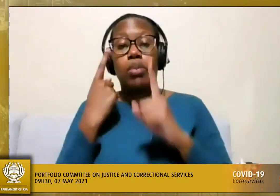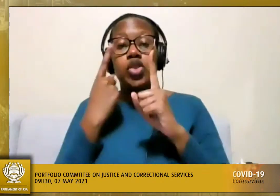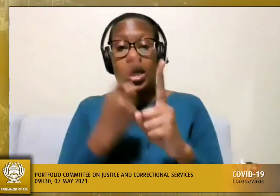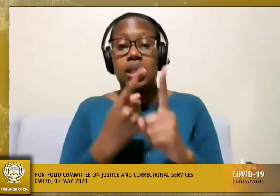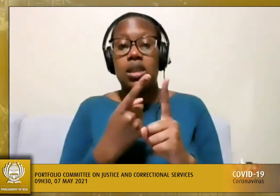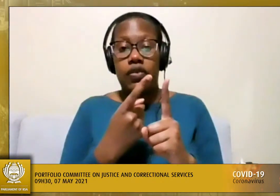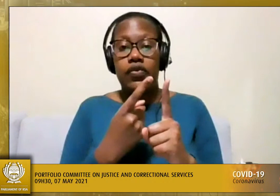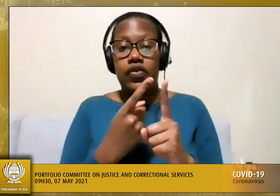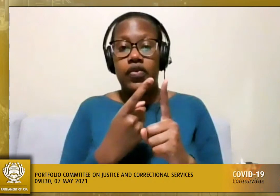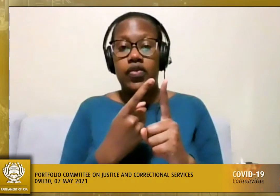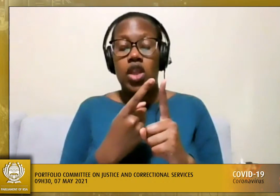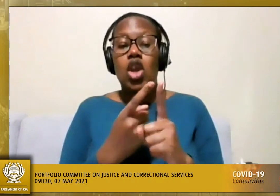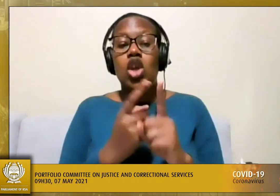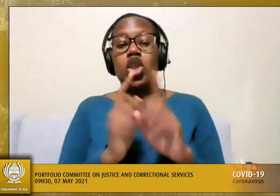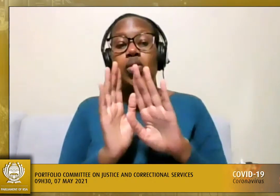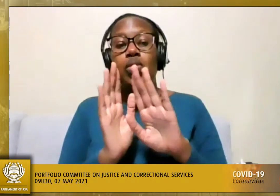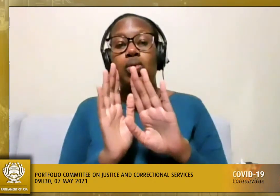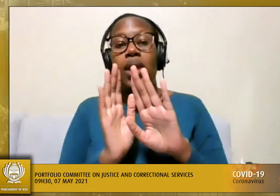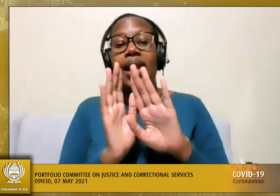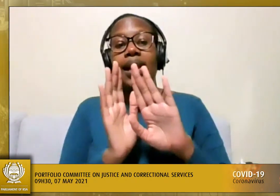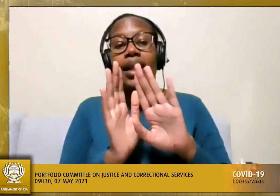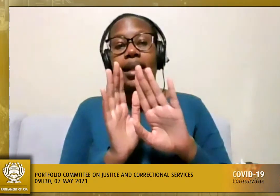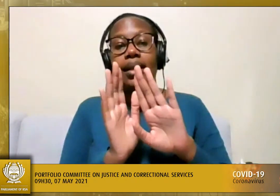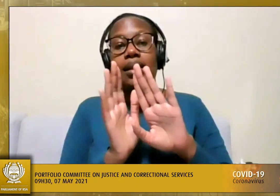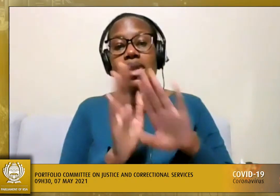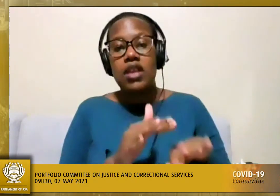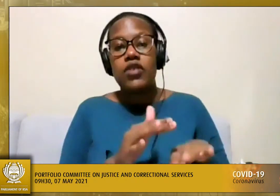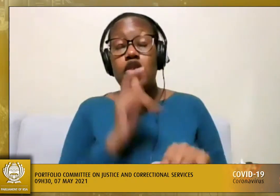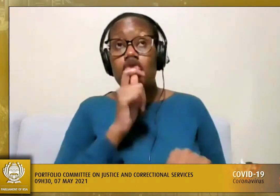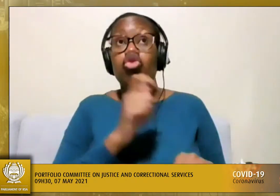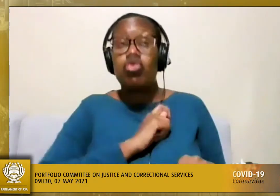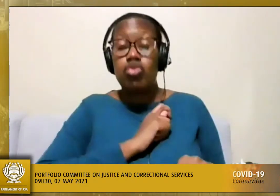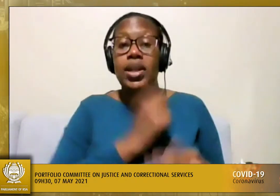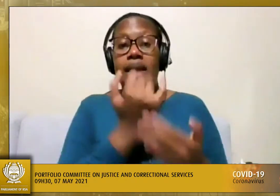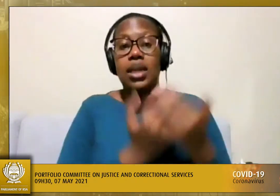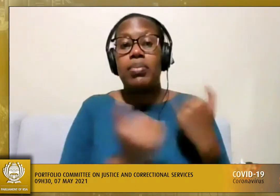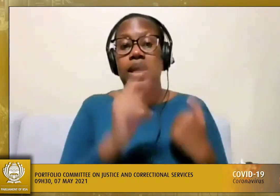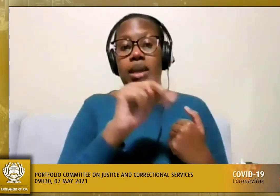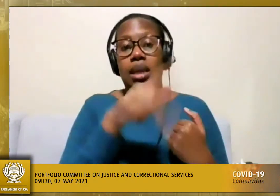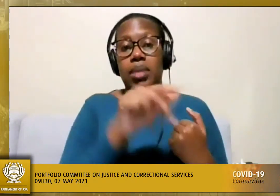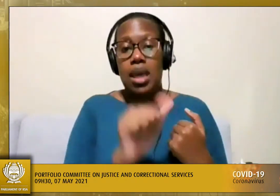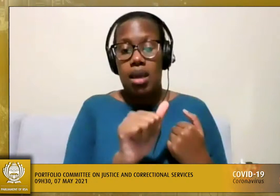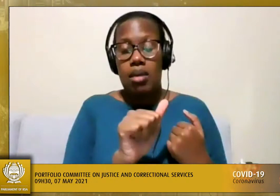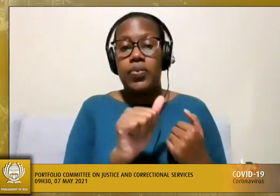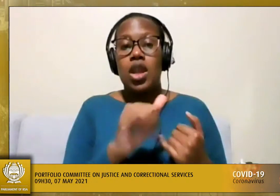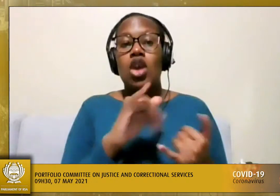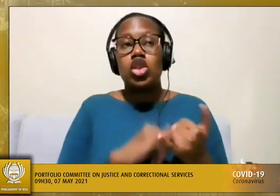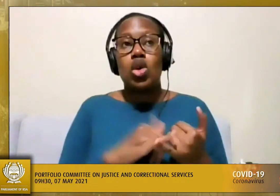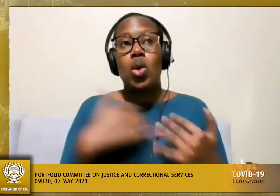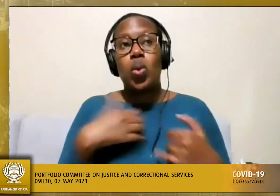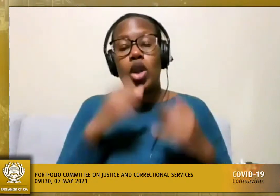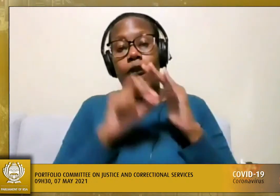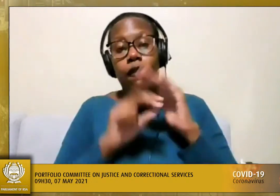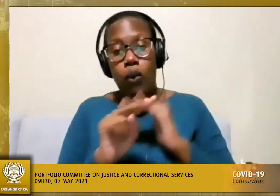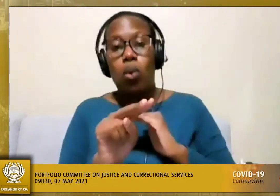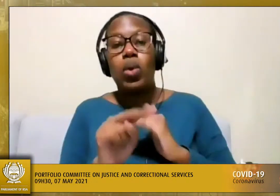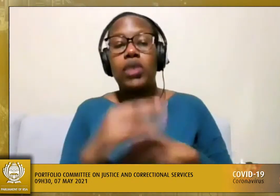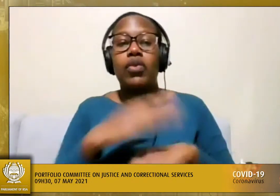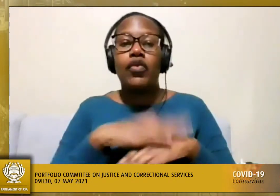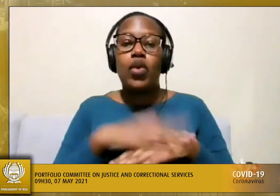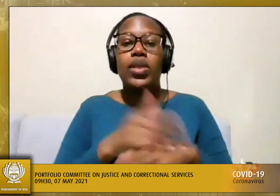of leaving behind a a a truly independent NPA so we look forward in in further